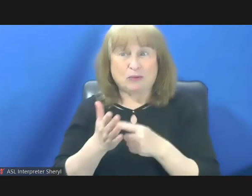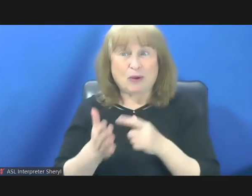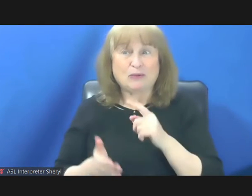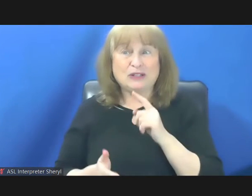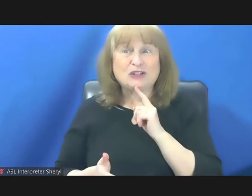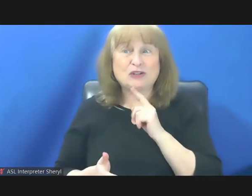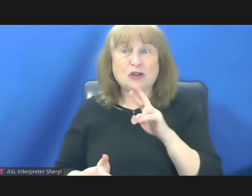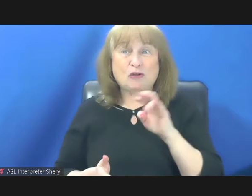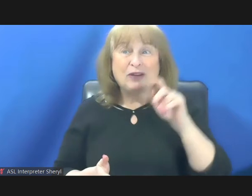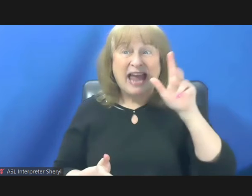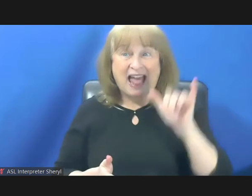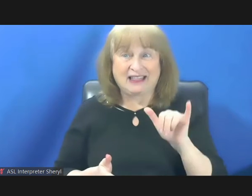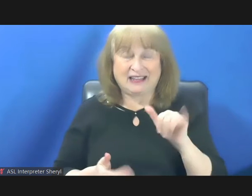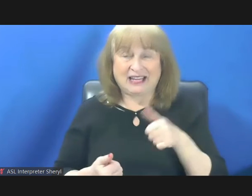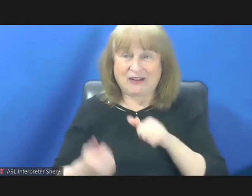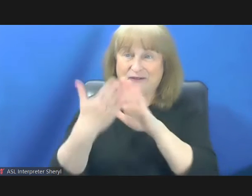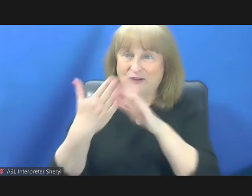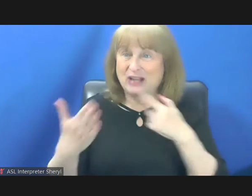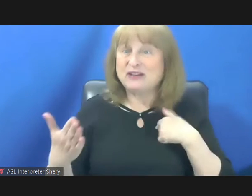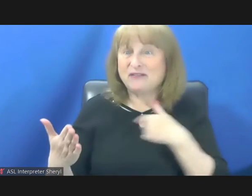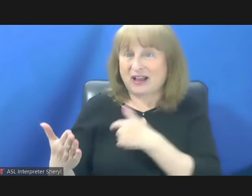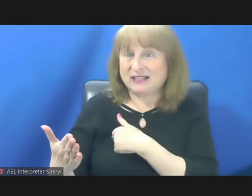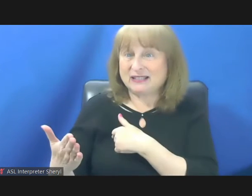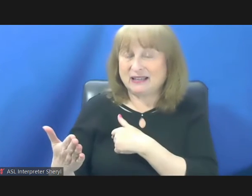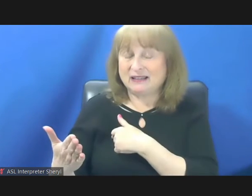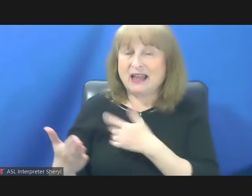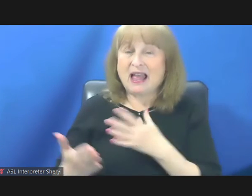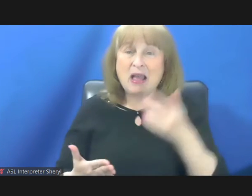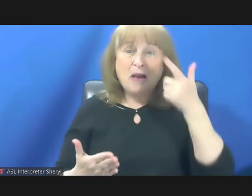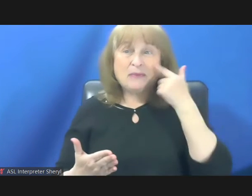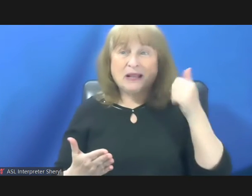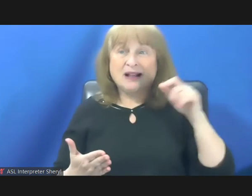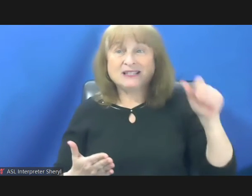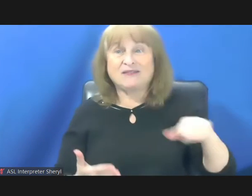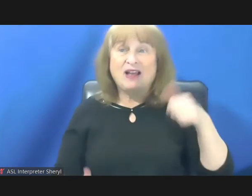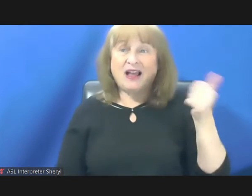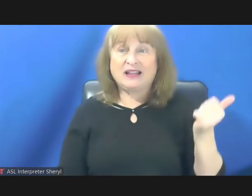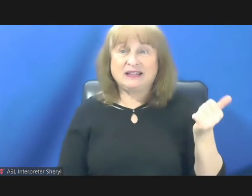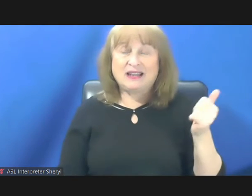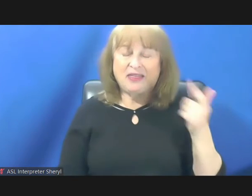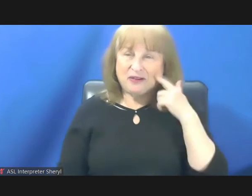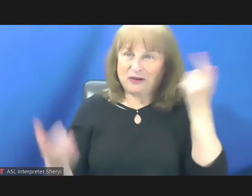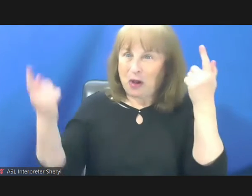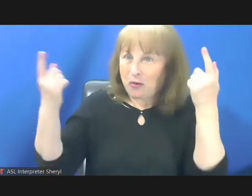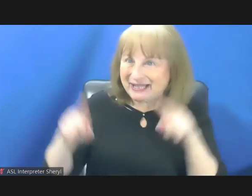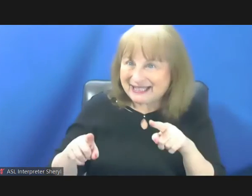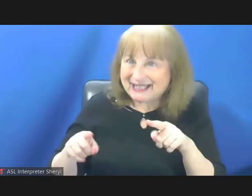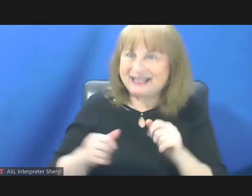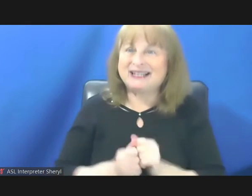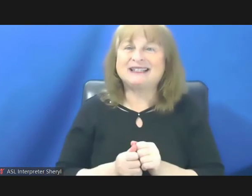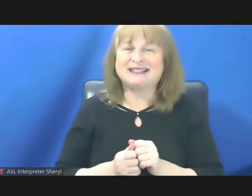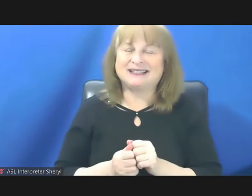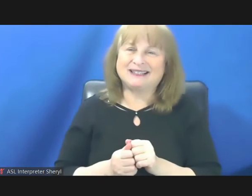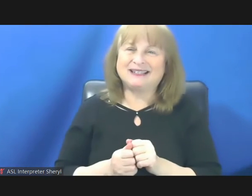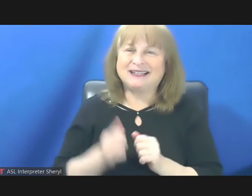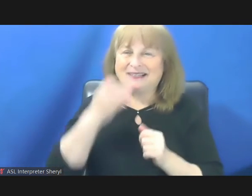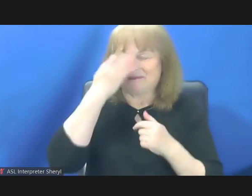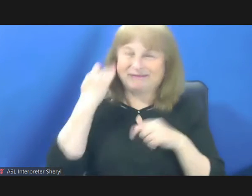in front of us. And due to another coincidence or